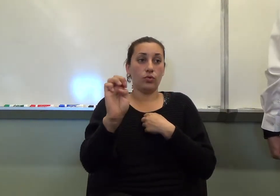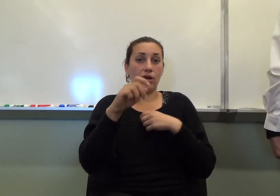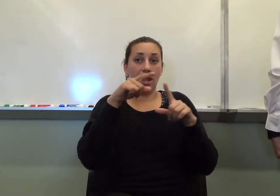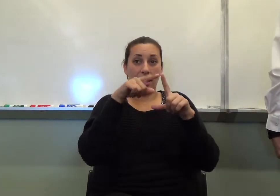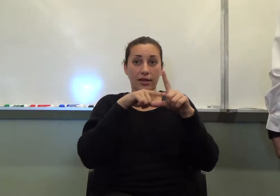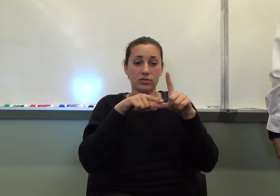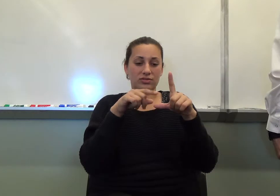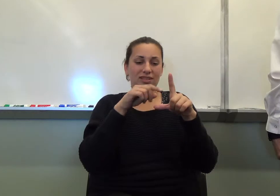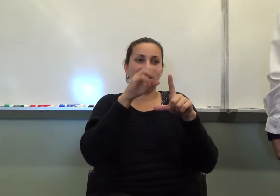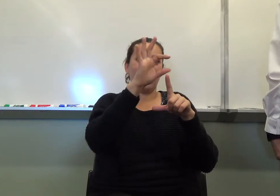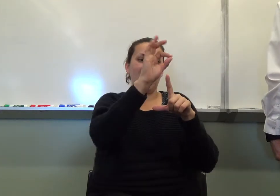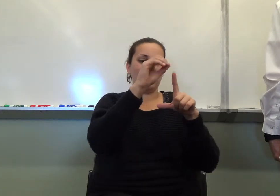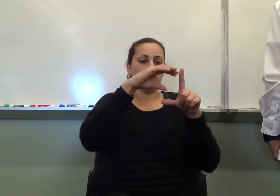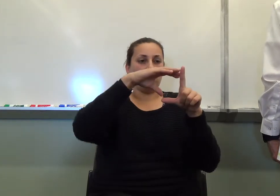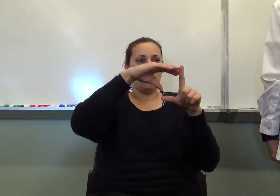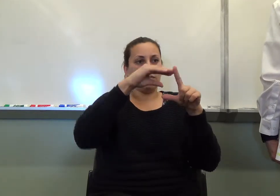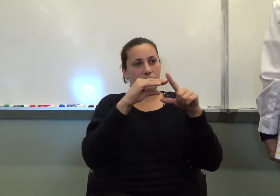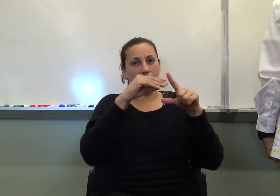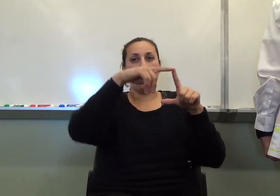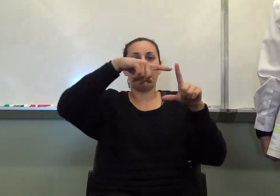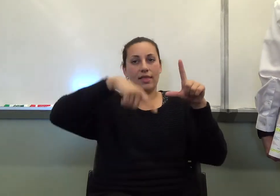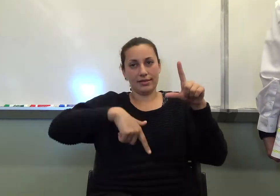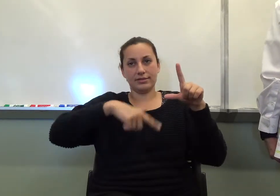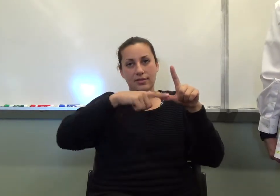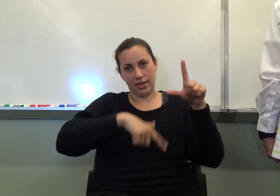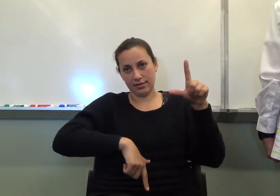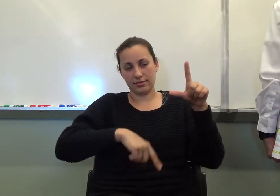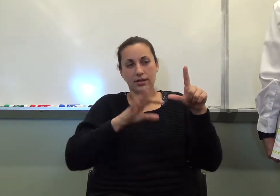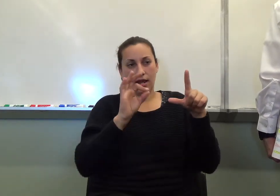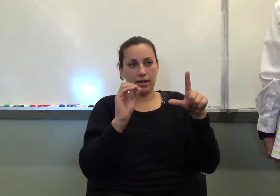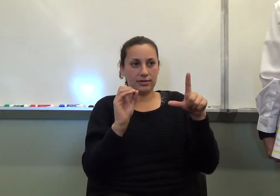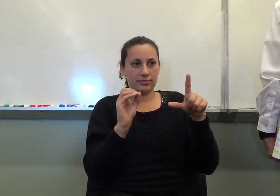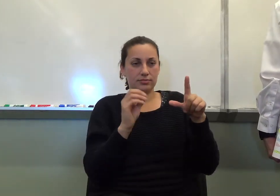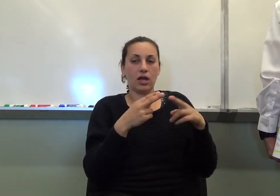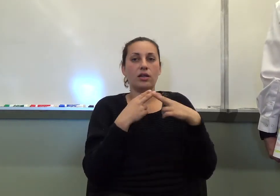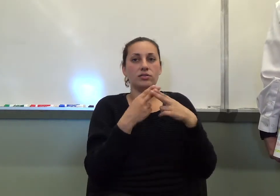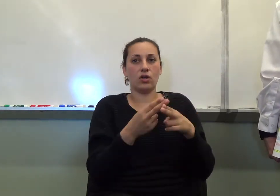So this, and this, all acute, that's called an acute triangle.